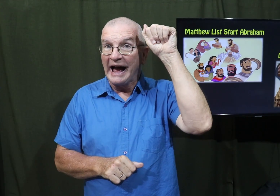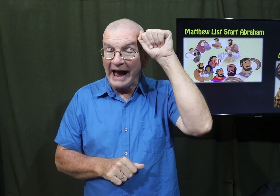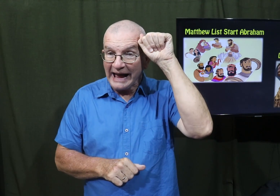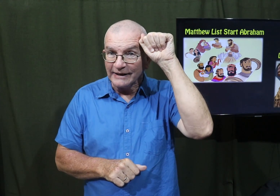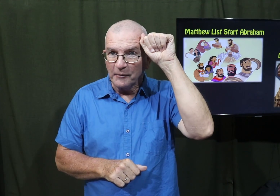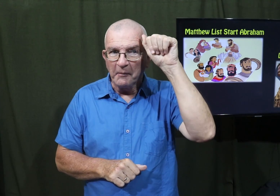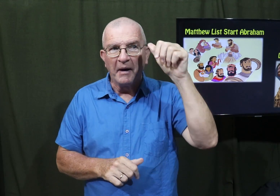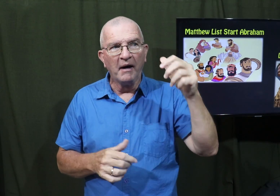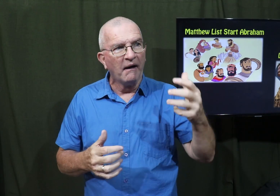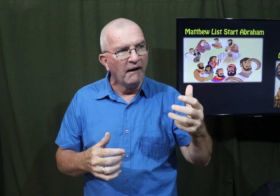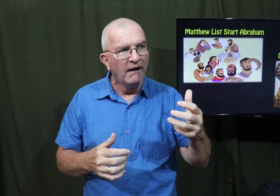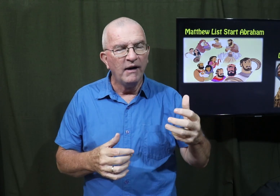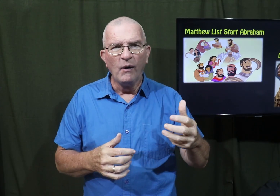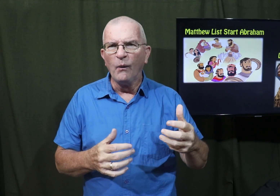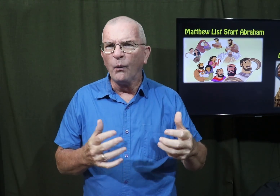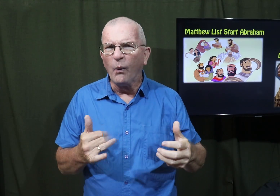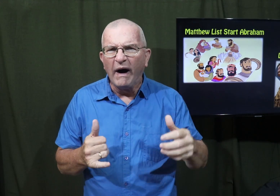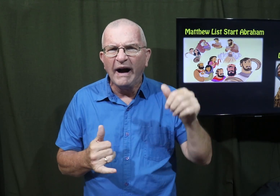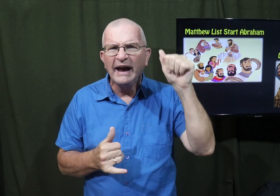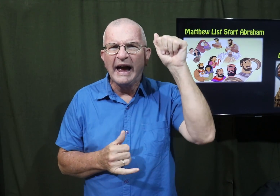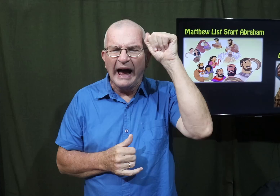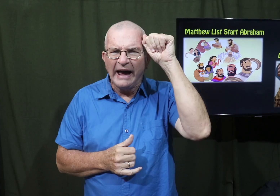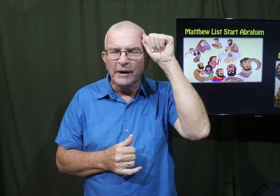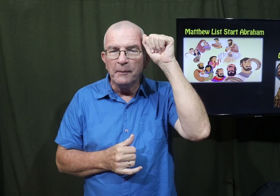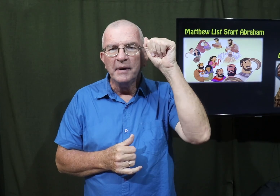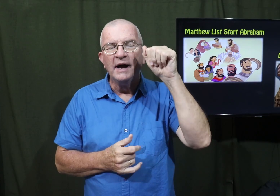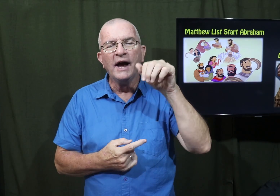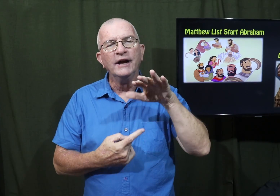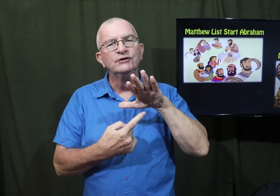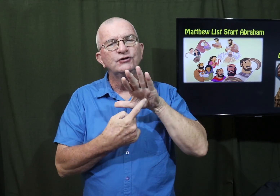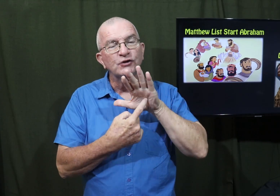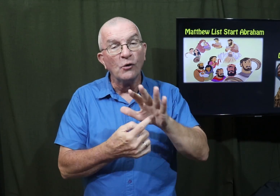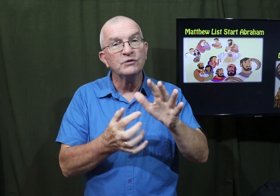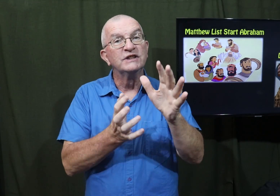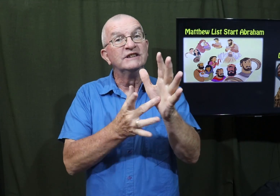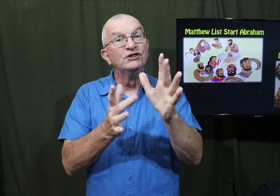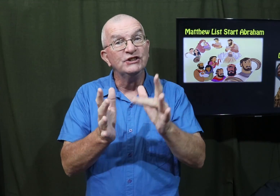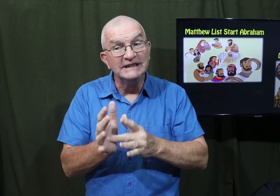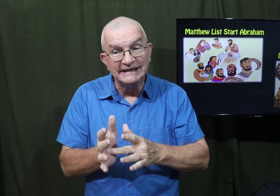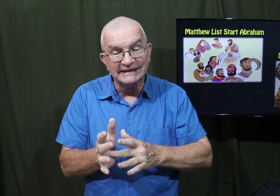Now Adam why Adam? To show that Jesus